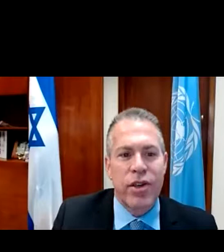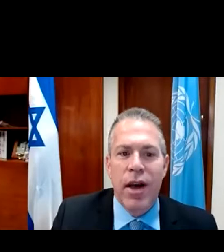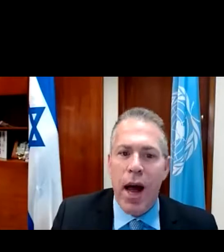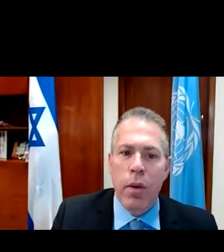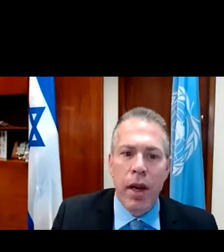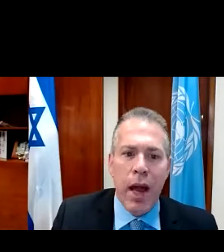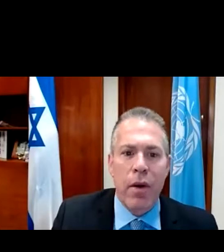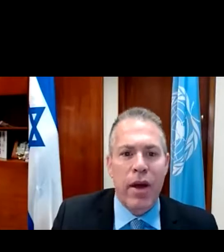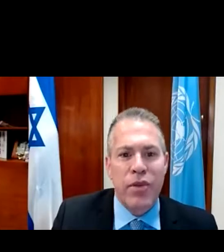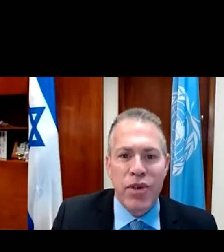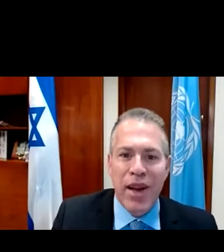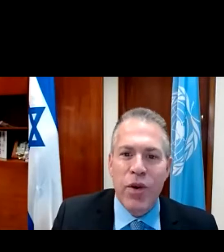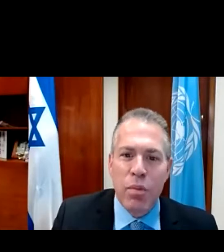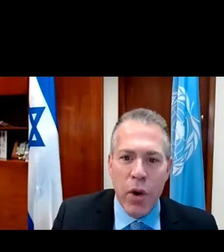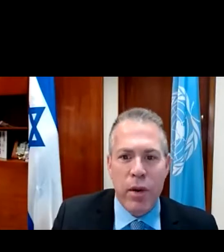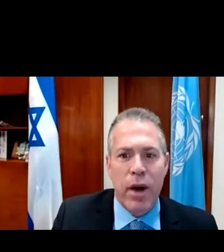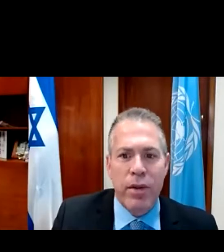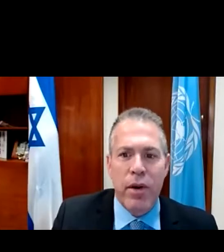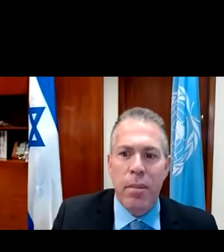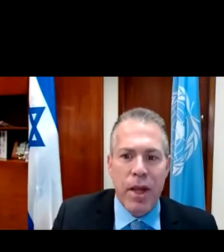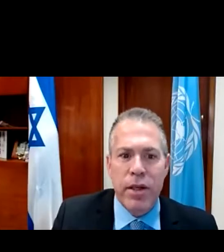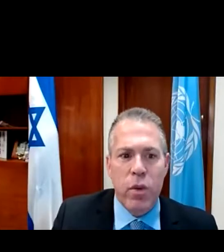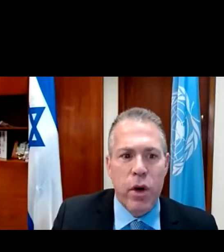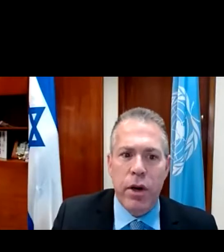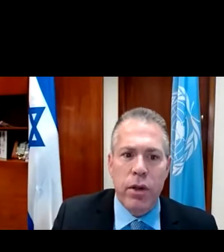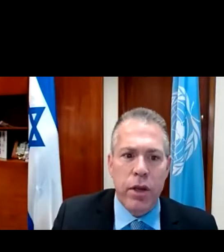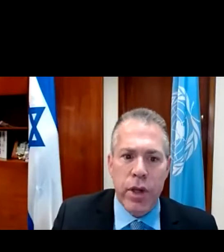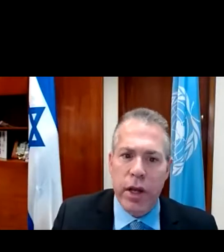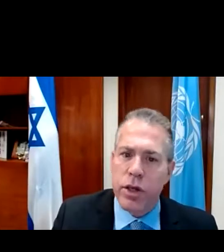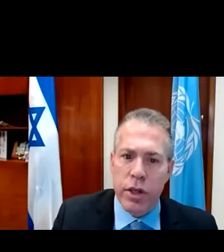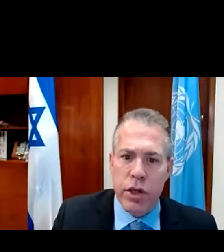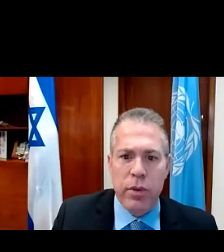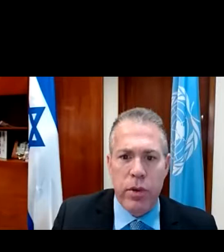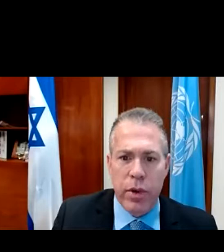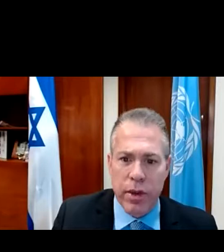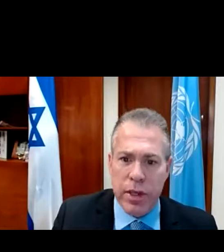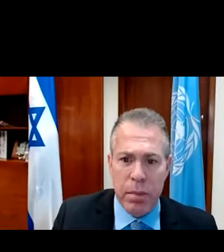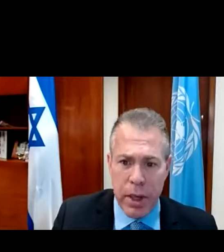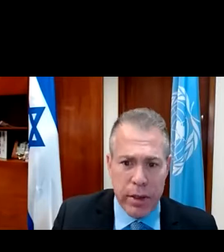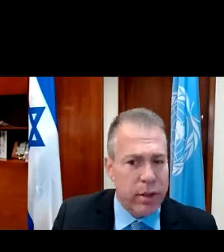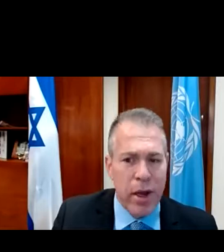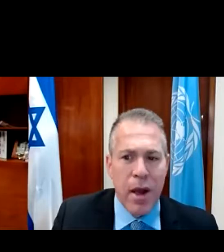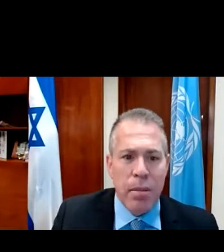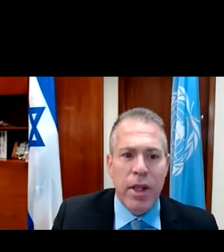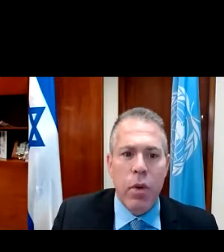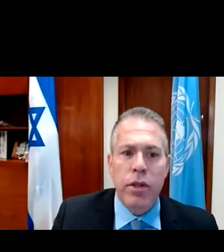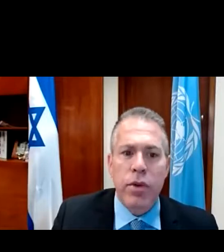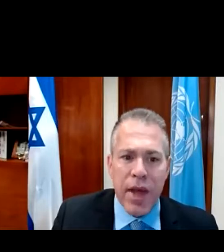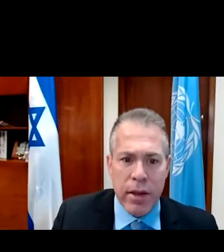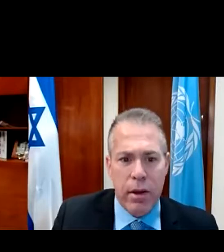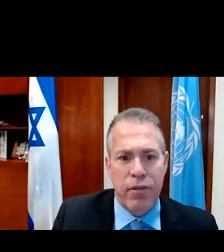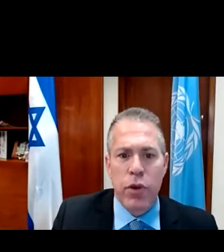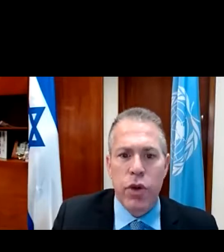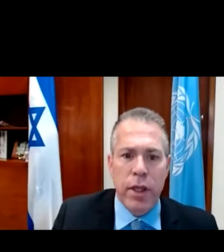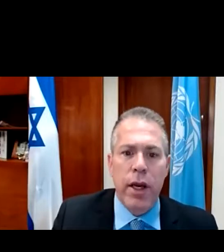Senesh. I will allow them to tell you more about their amazing work on education and children with disabilities. But I want to